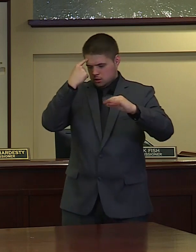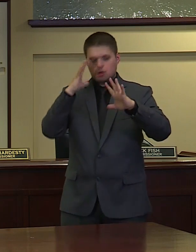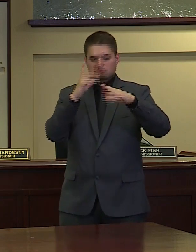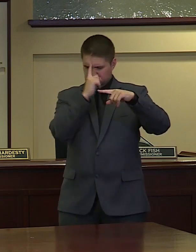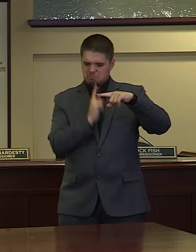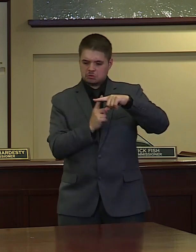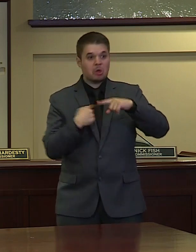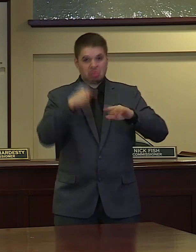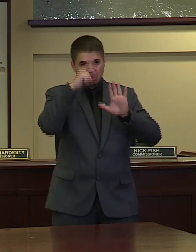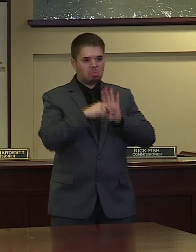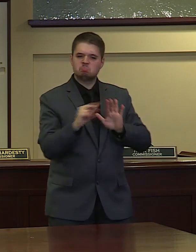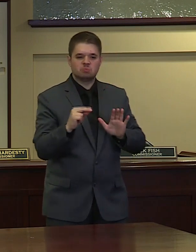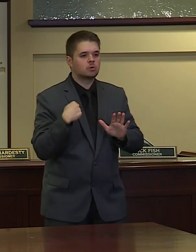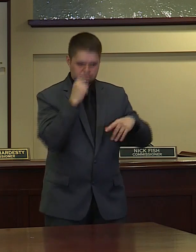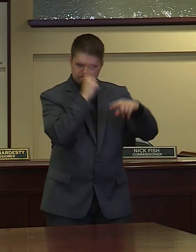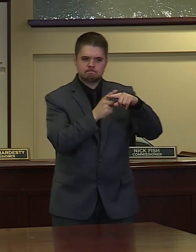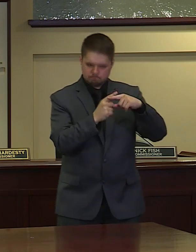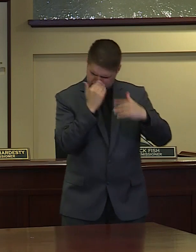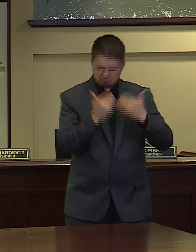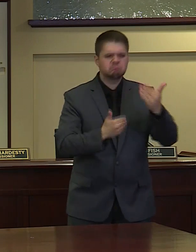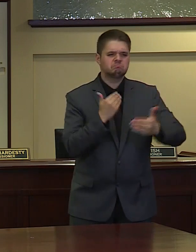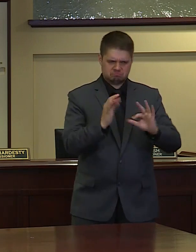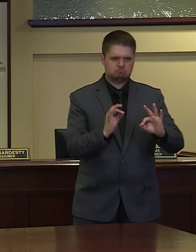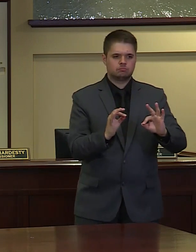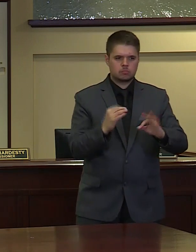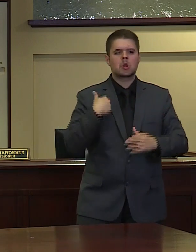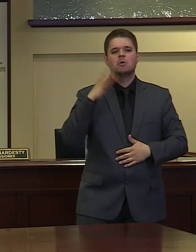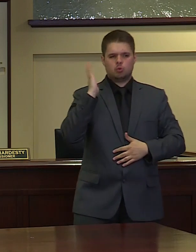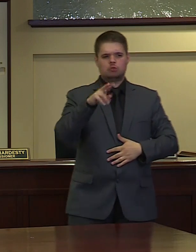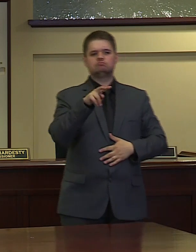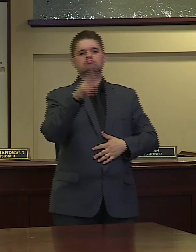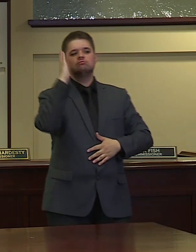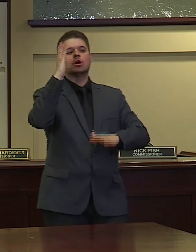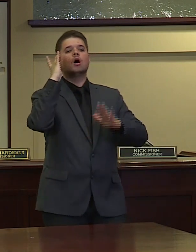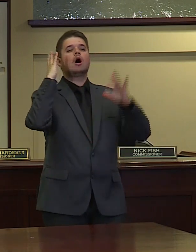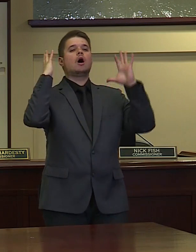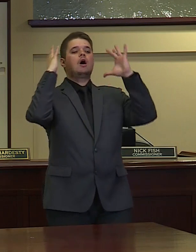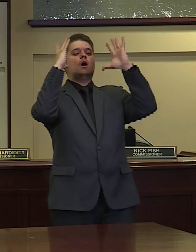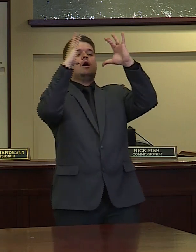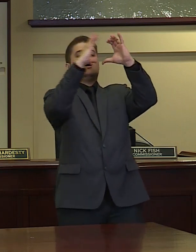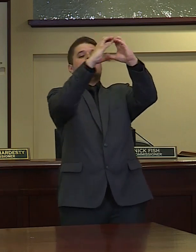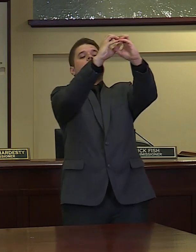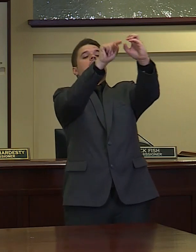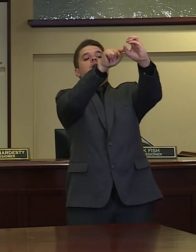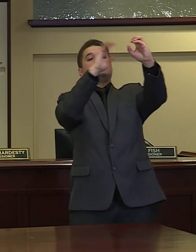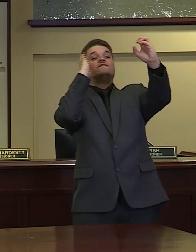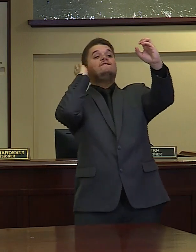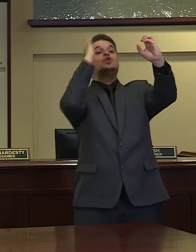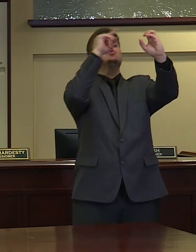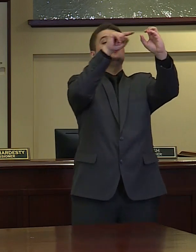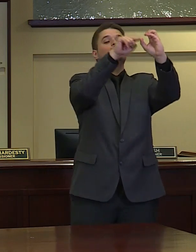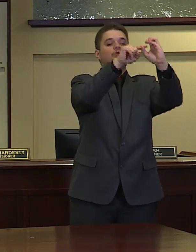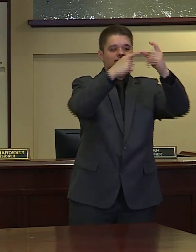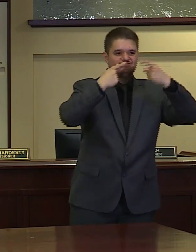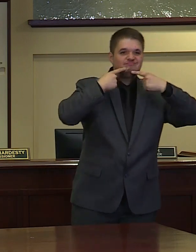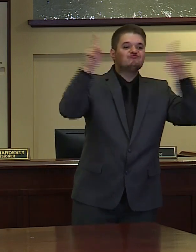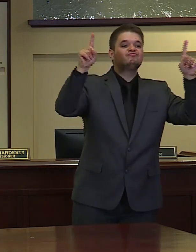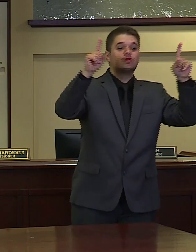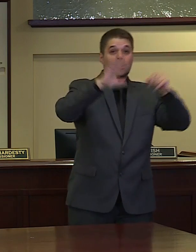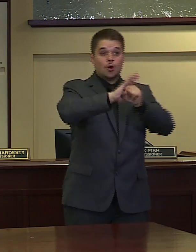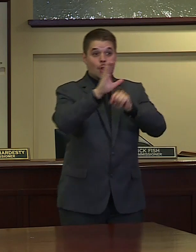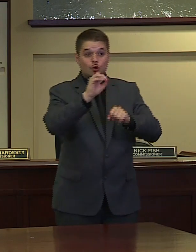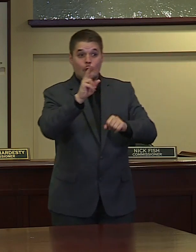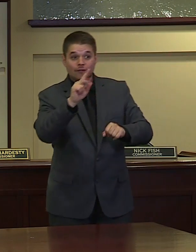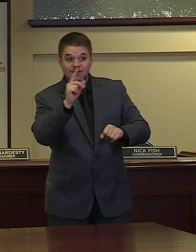I always see that light at that end of that tunnel. And I was starting to see it during the COVID outbreak and flattening the curve and all